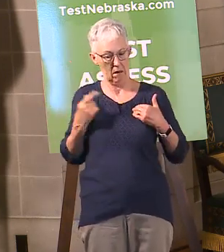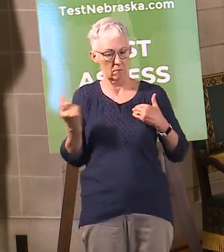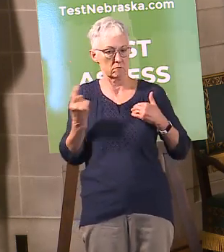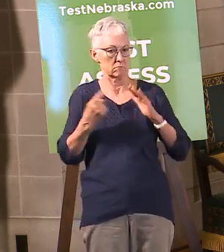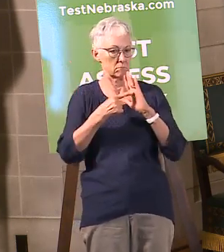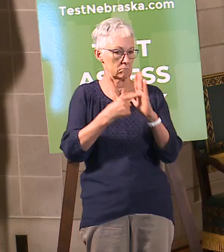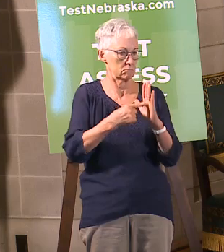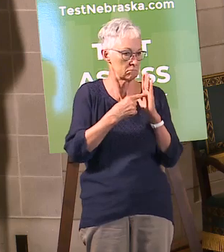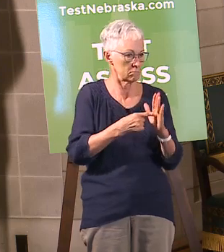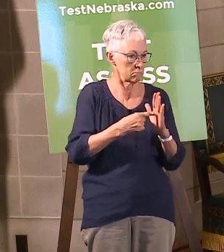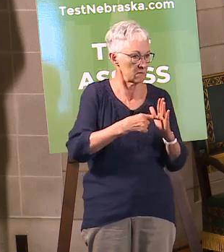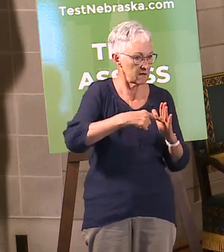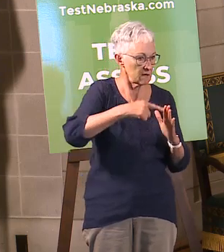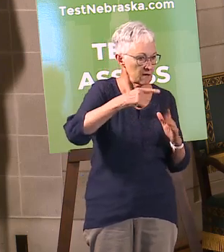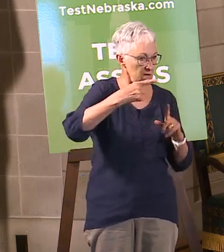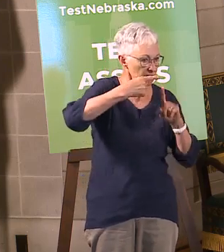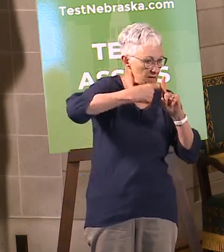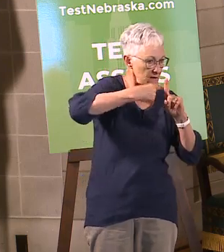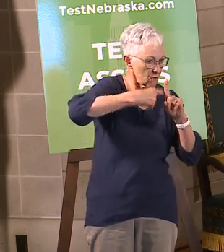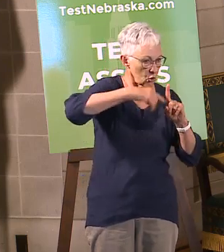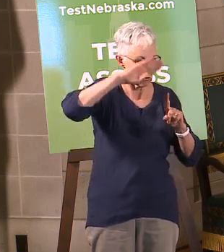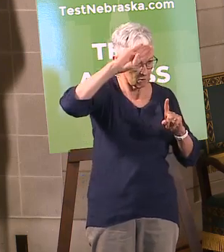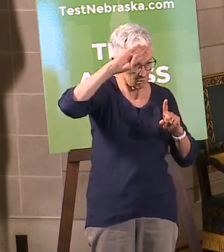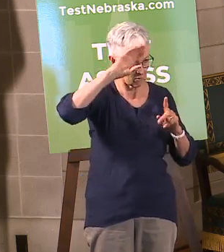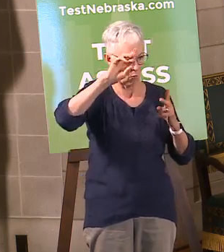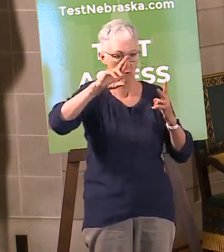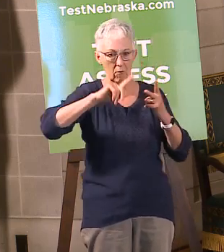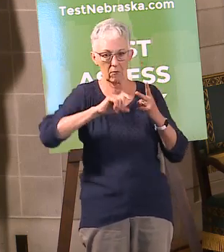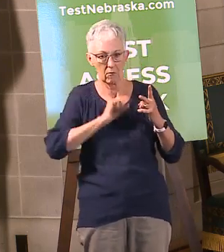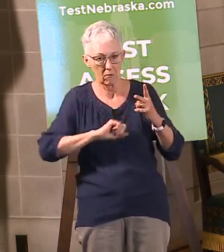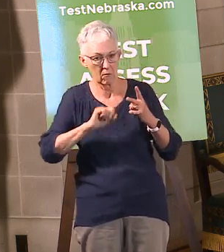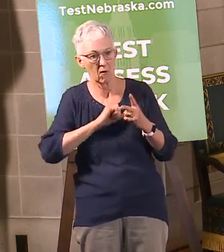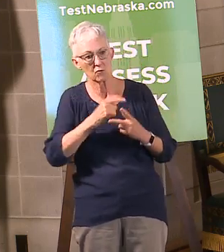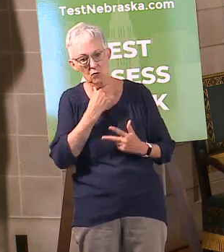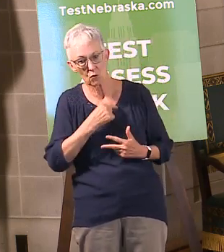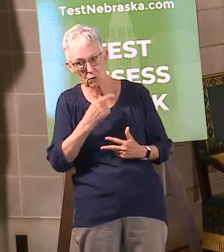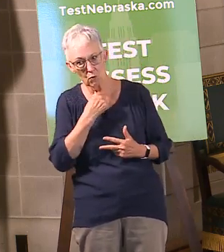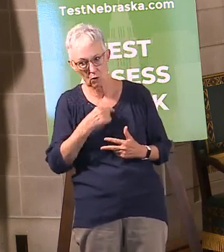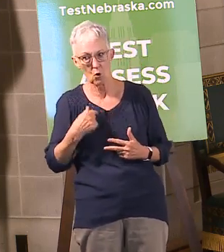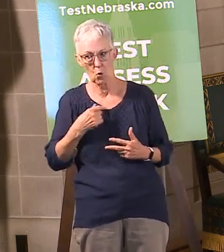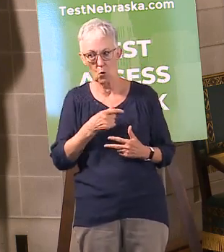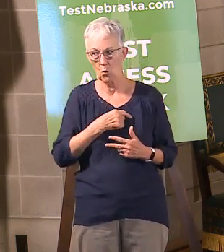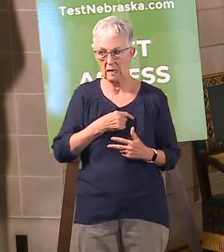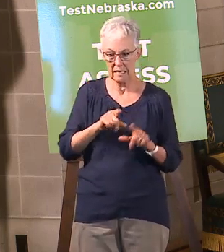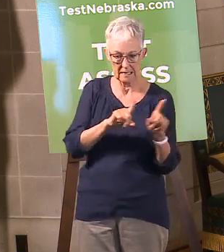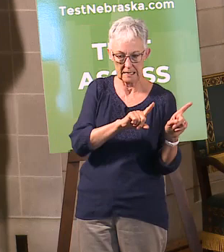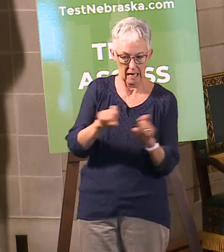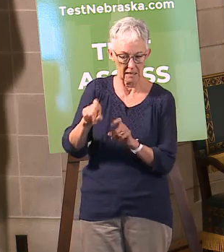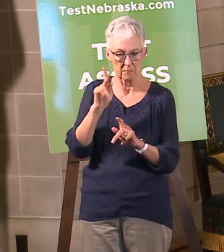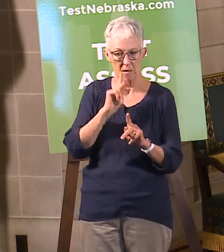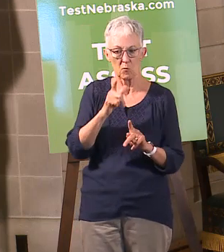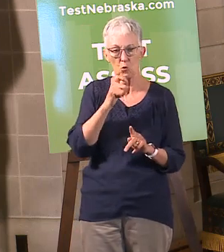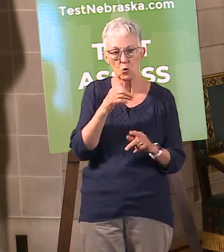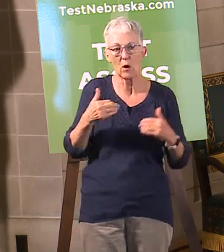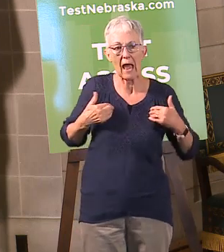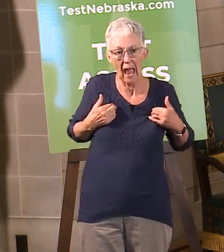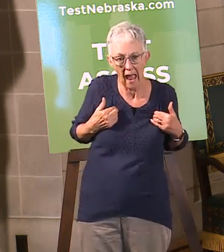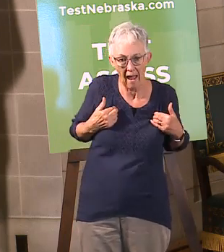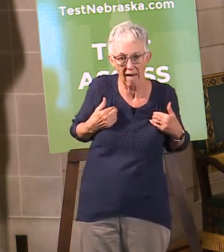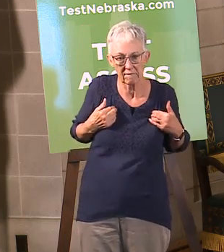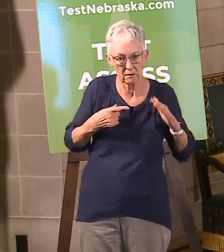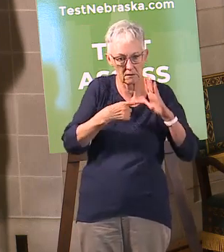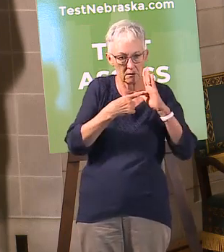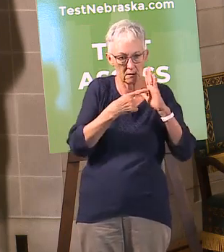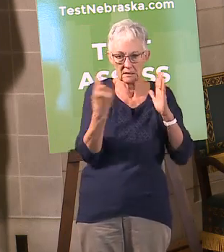testing to those who have symptoms. We typically would not test individuals without symptoms, as they could test negative